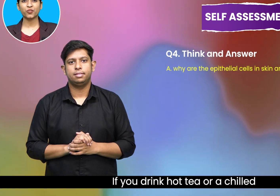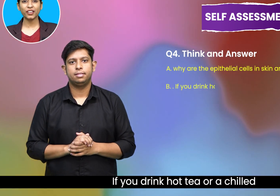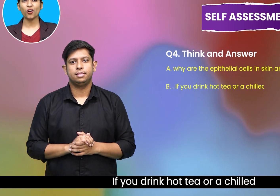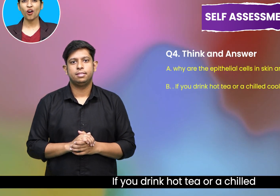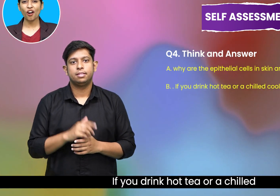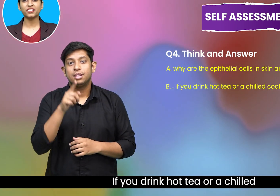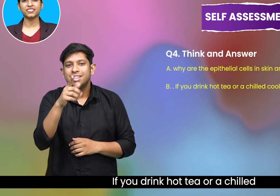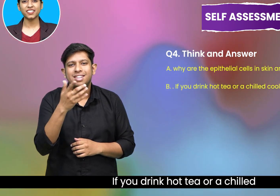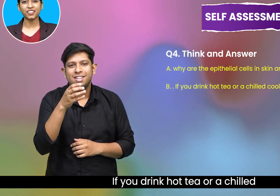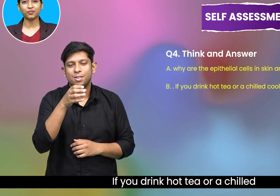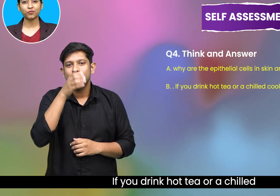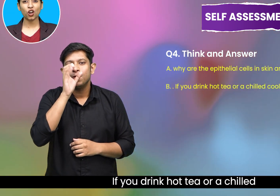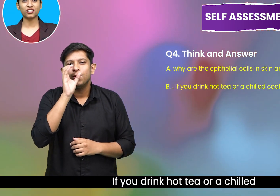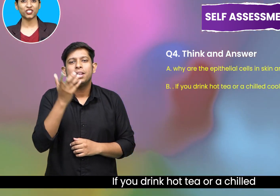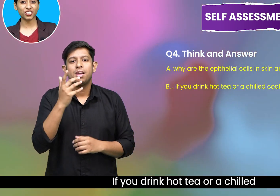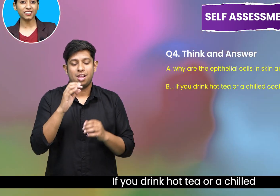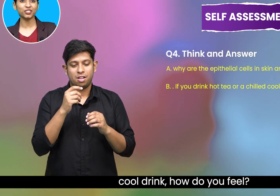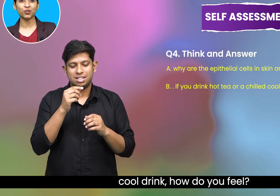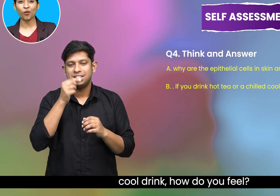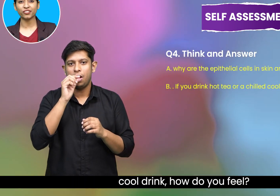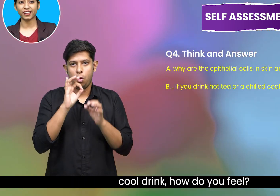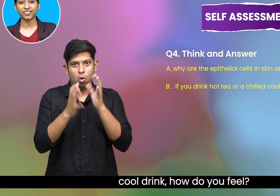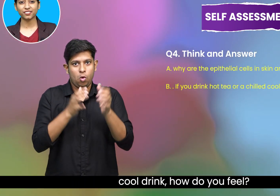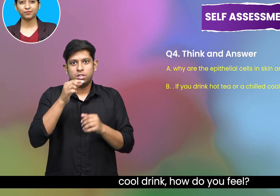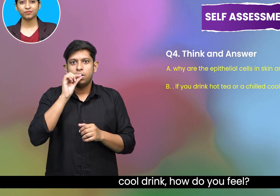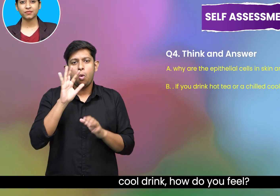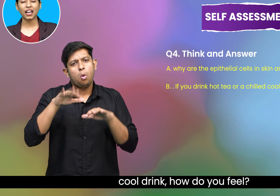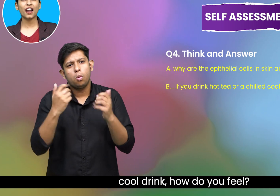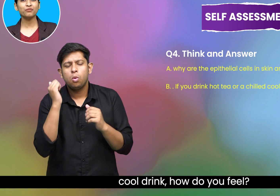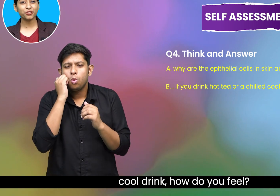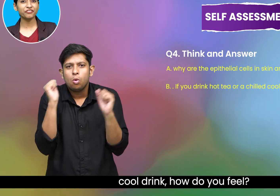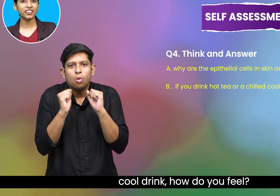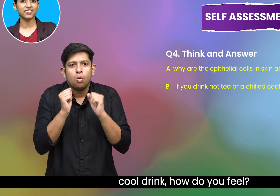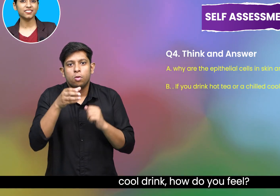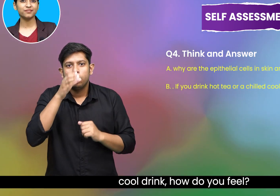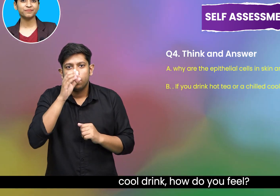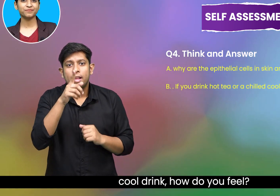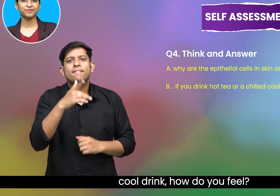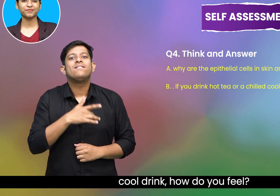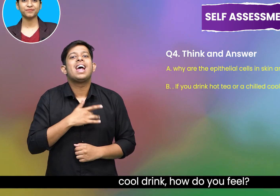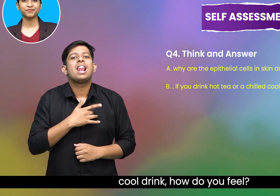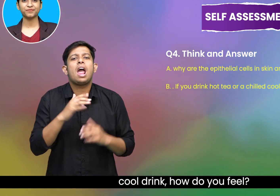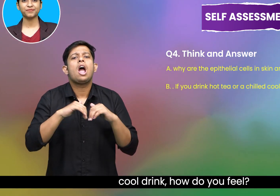If you drink hot tea or chilled cold drink, how do you feel?